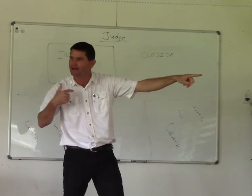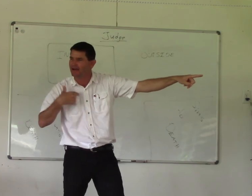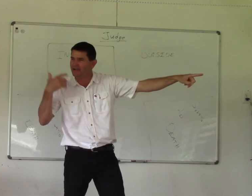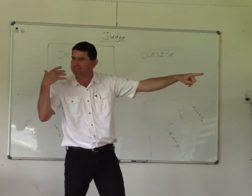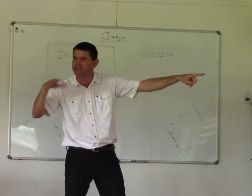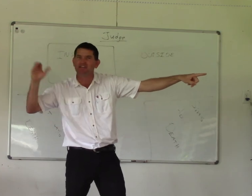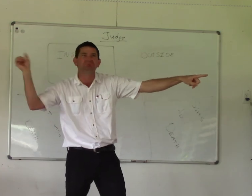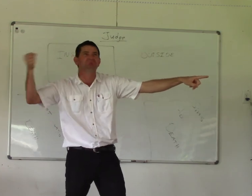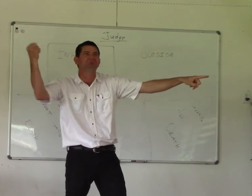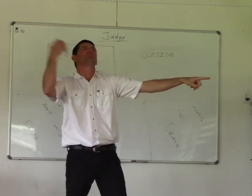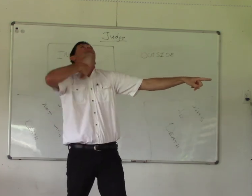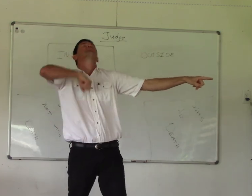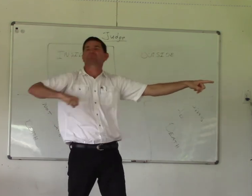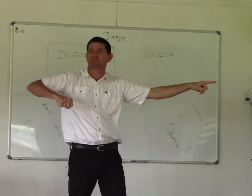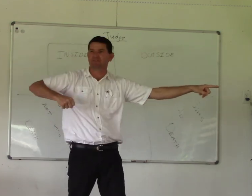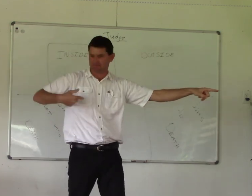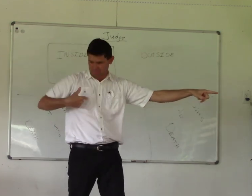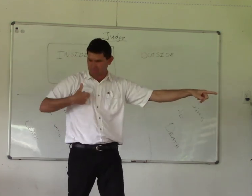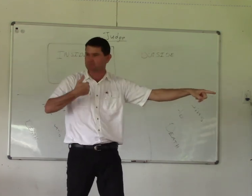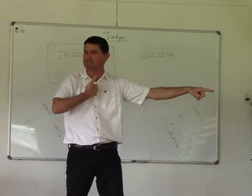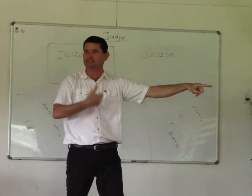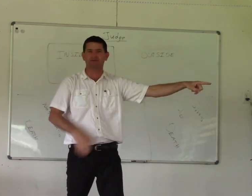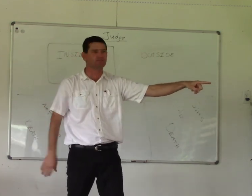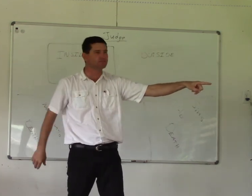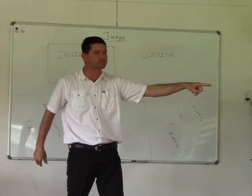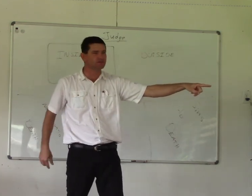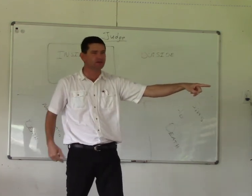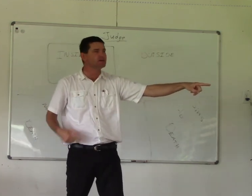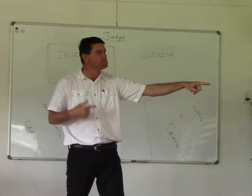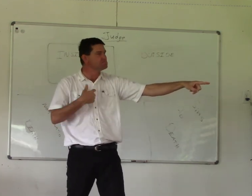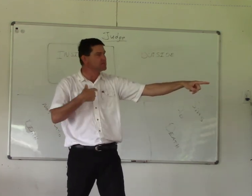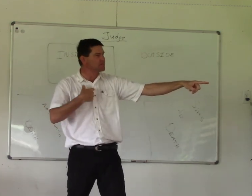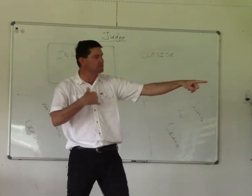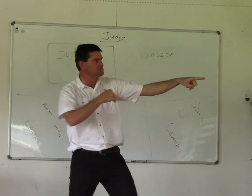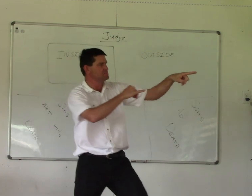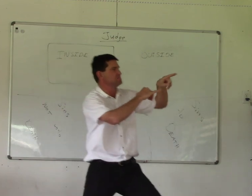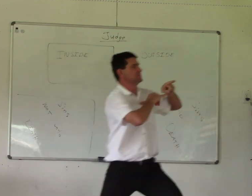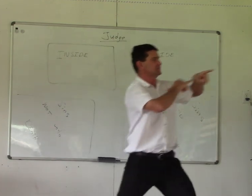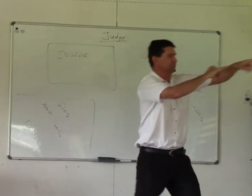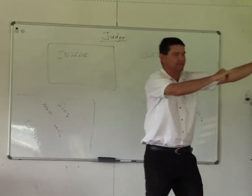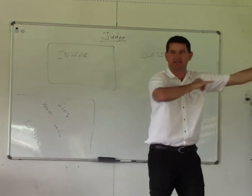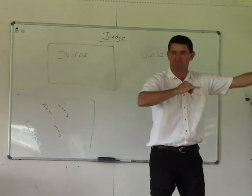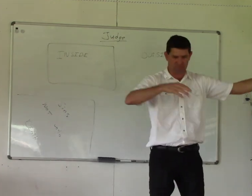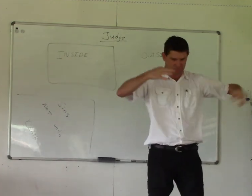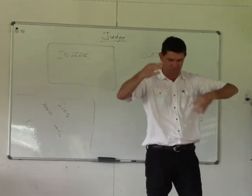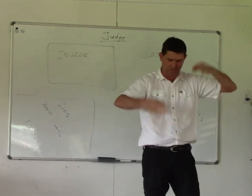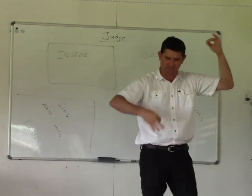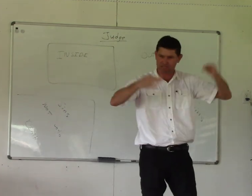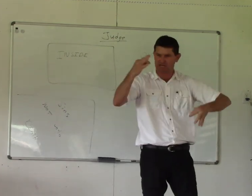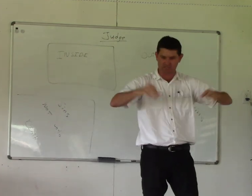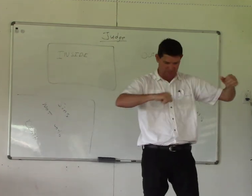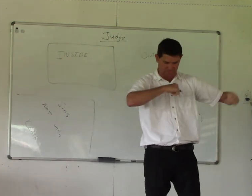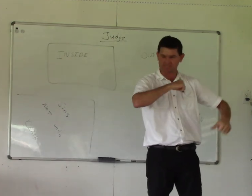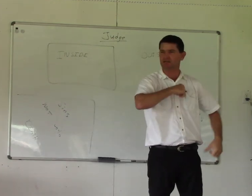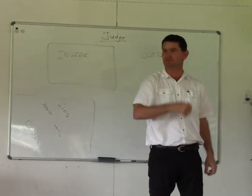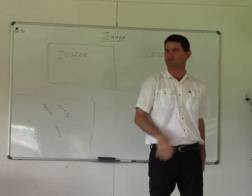I failed myself. Me, the same. Judge myself.